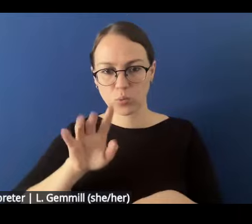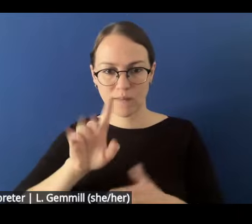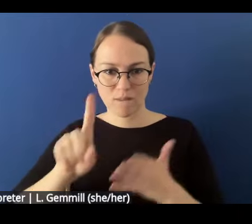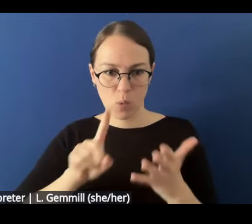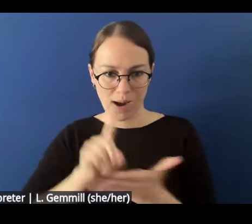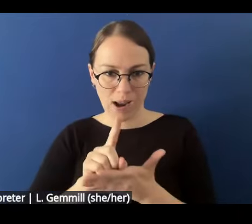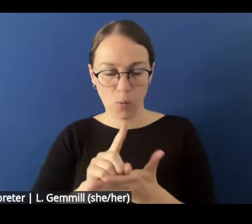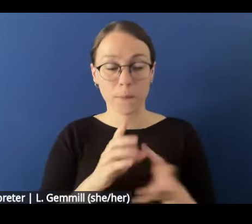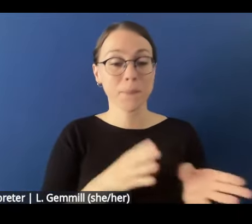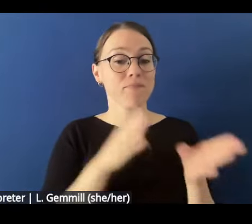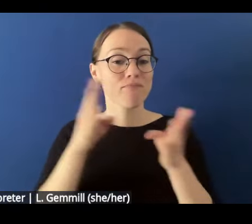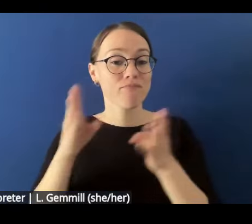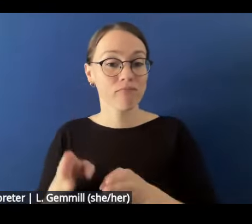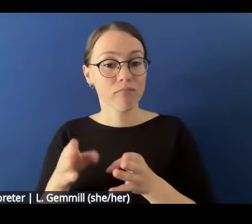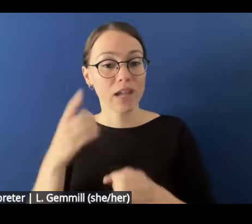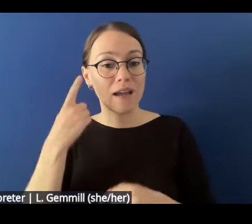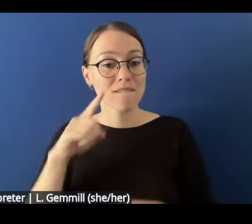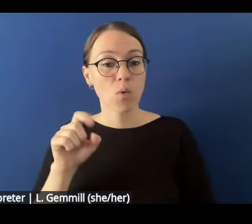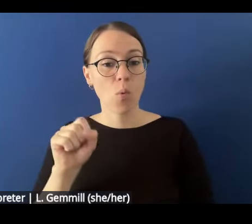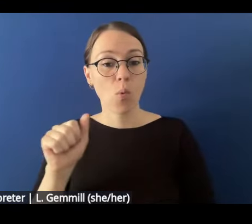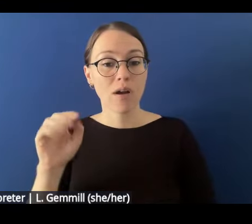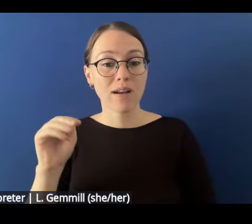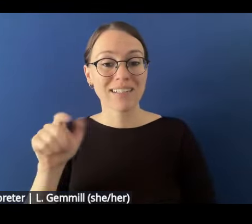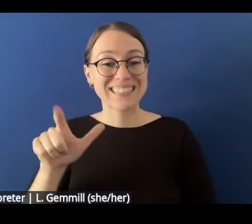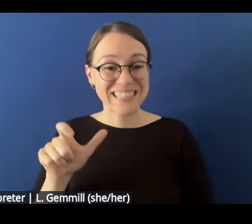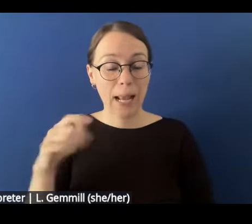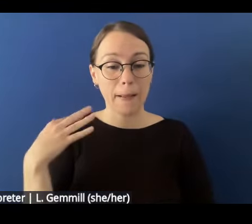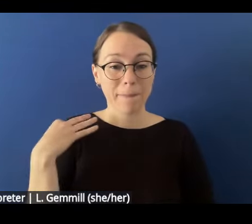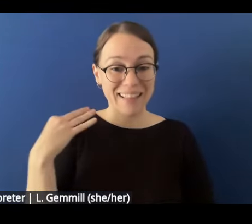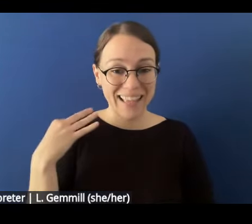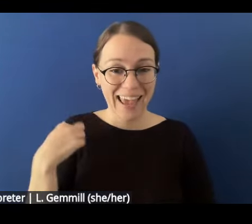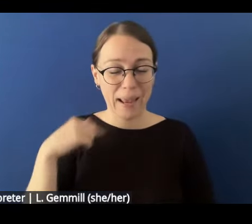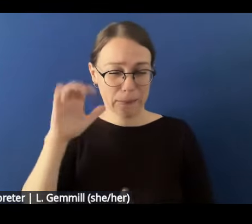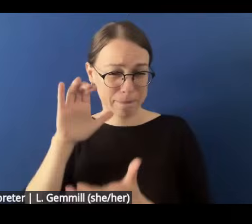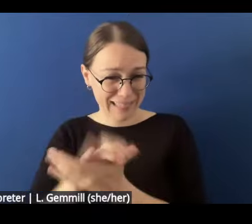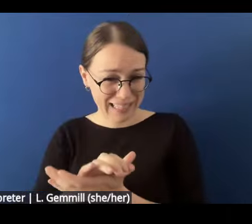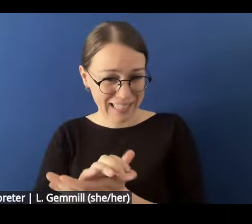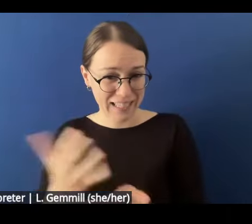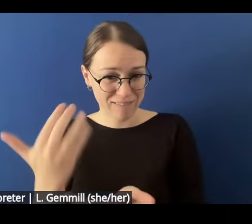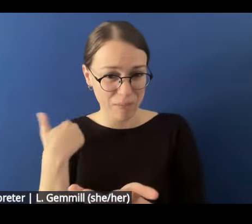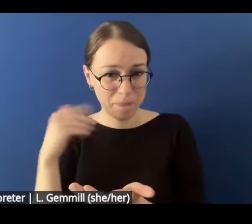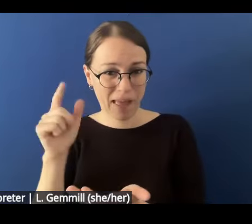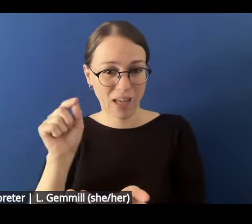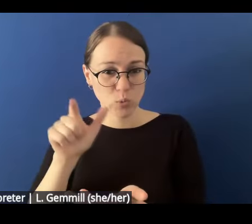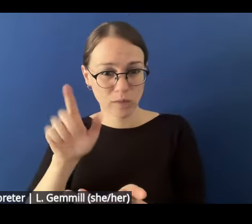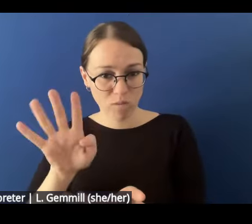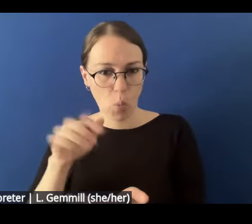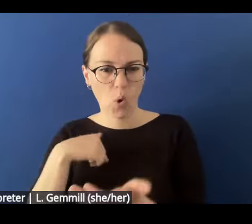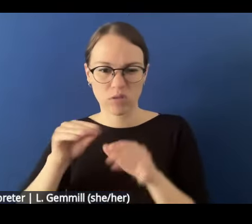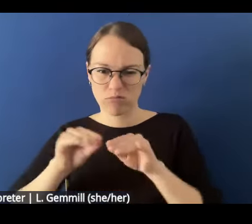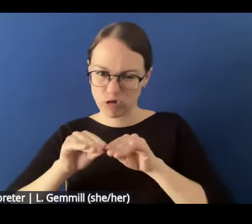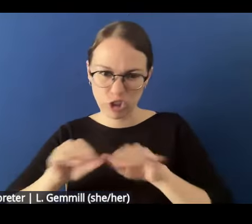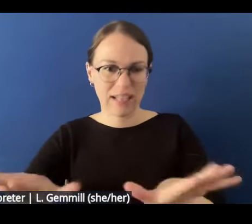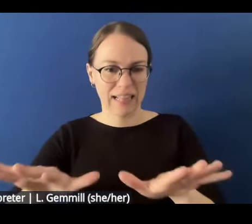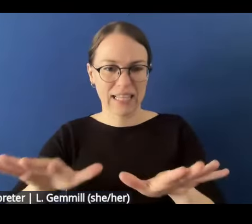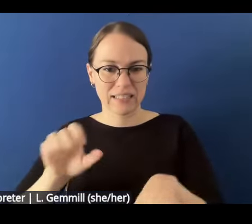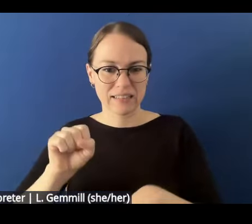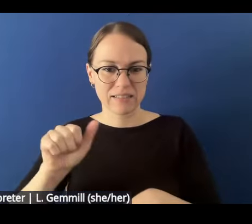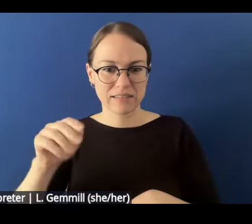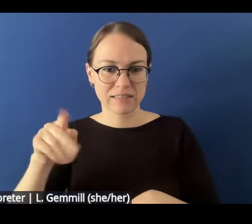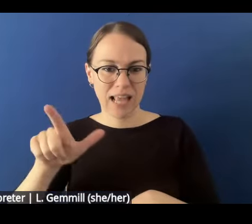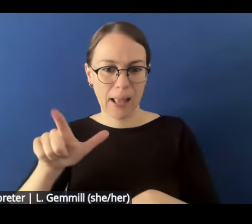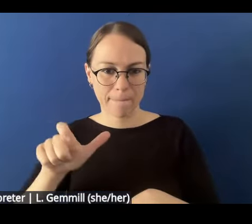I believe in 24 released them all at the same time, all the samples at the same time. And that's largely because I think they